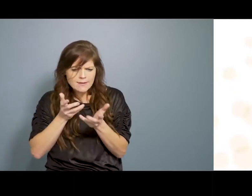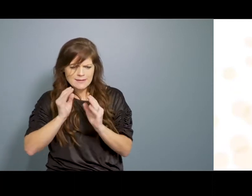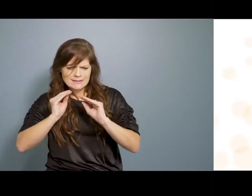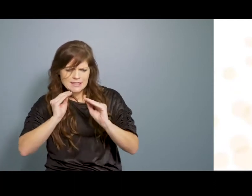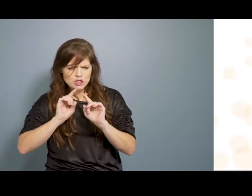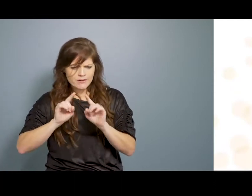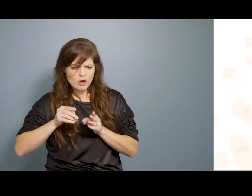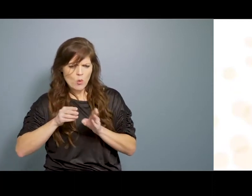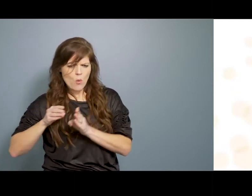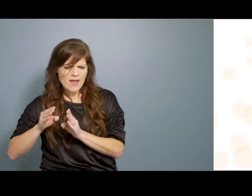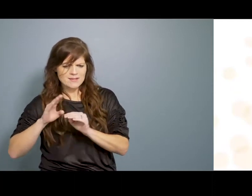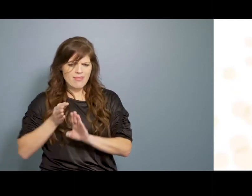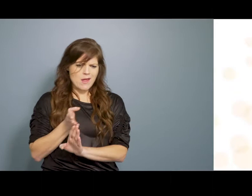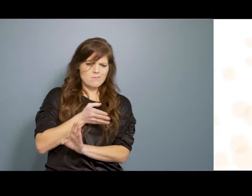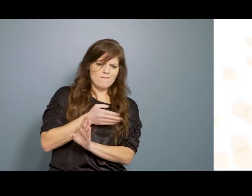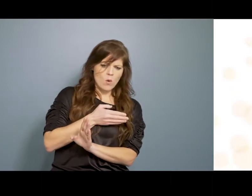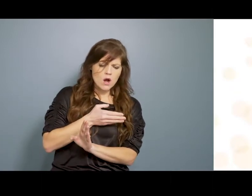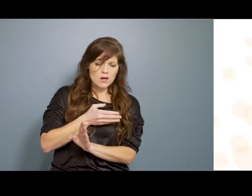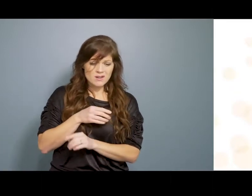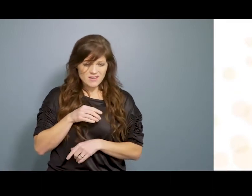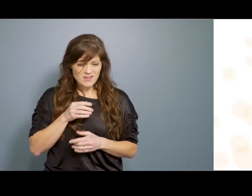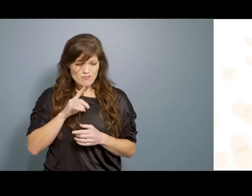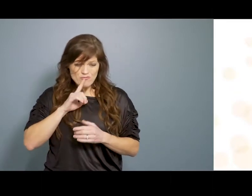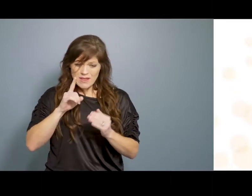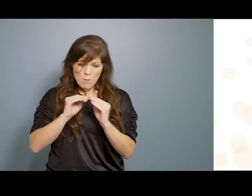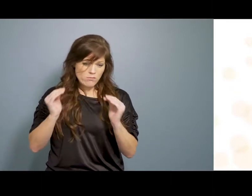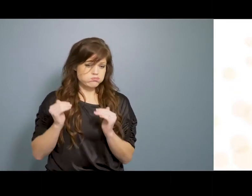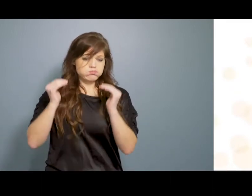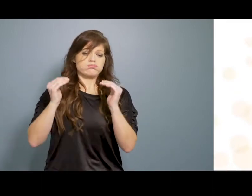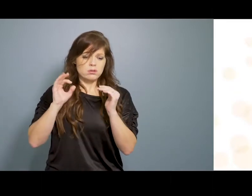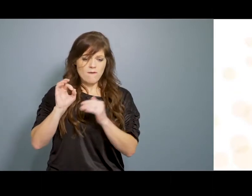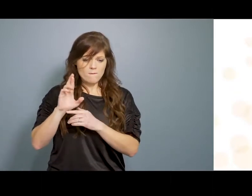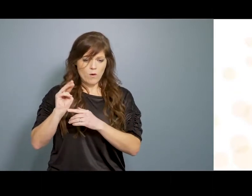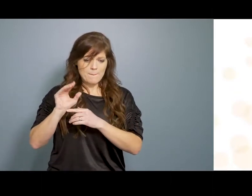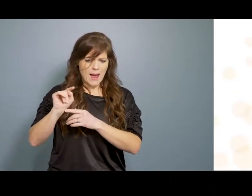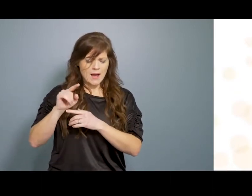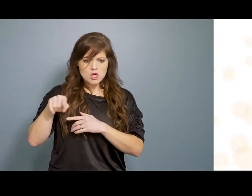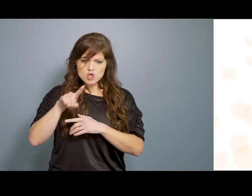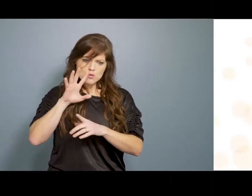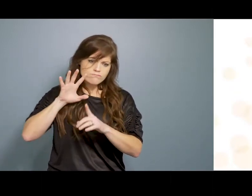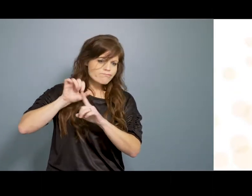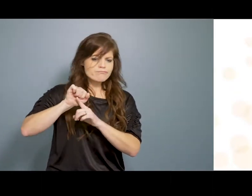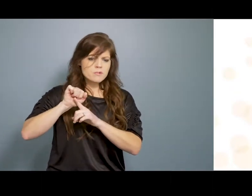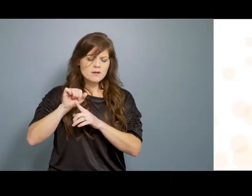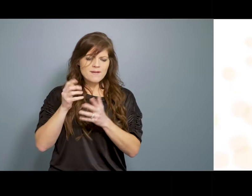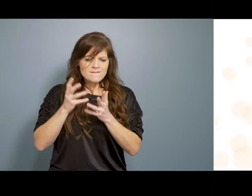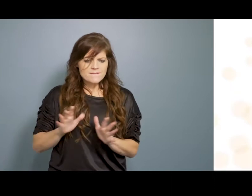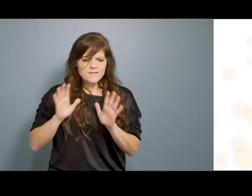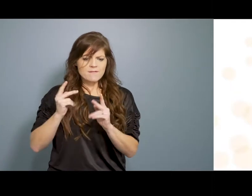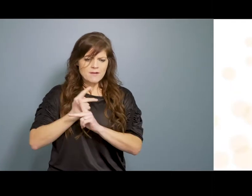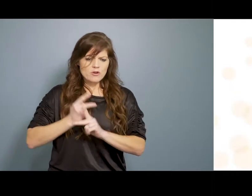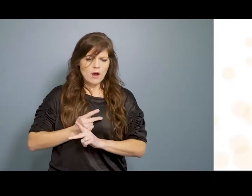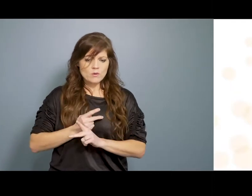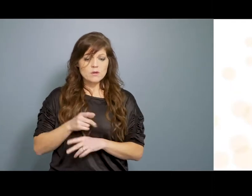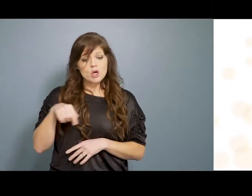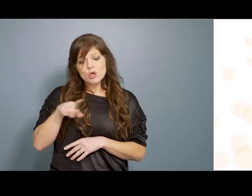of instruction in an extremely accelerated format. We found at the college with staff and